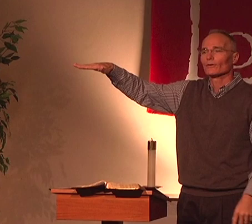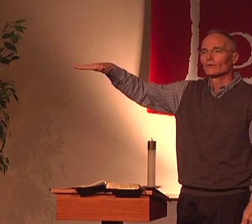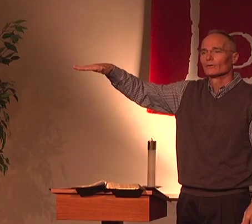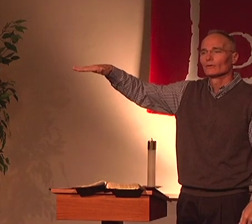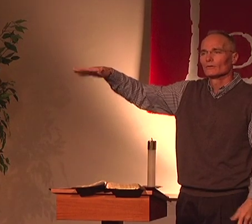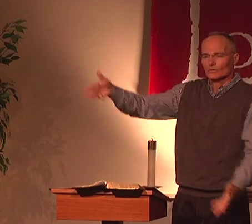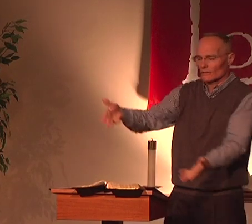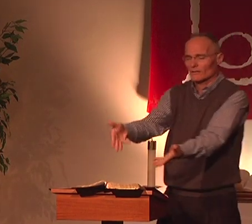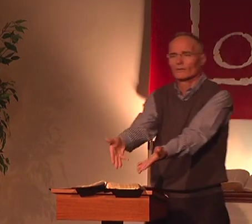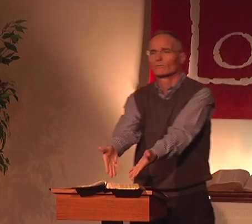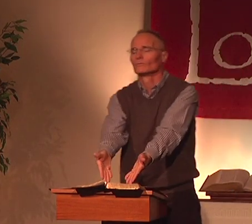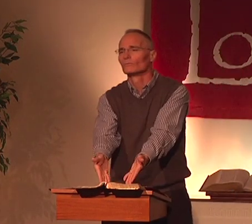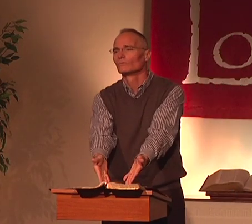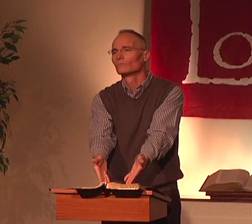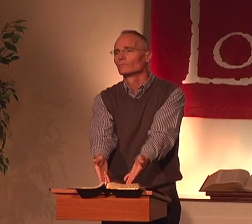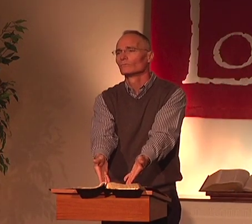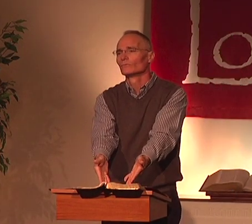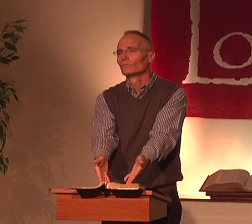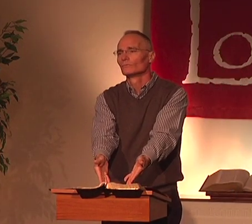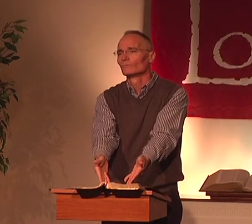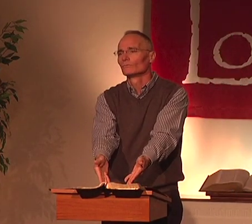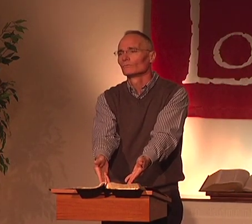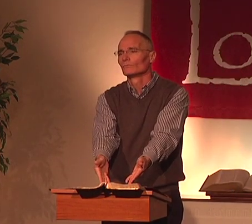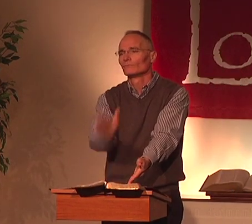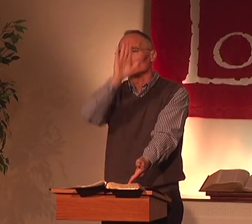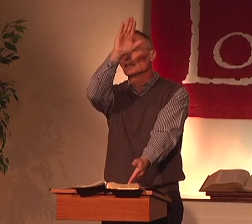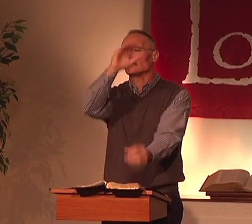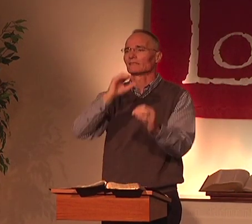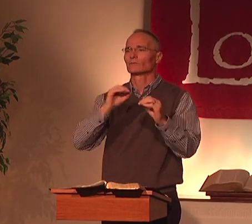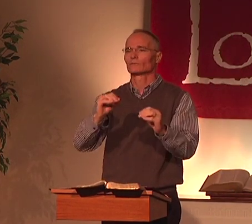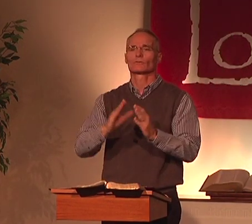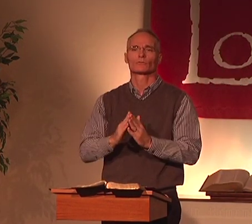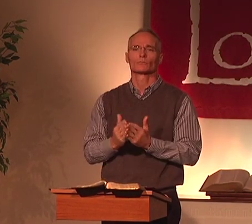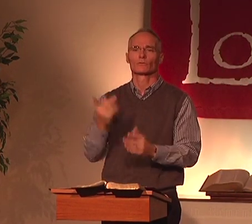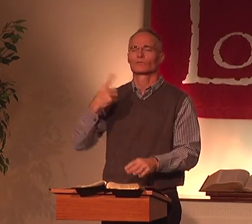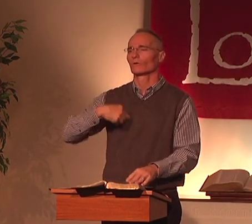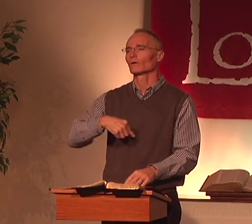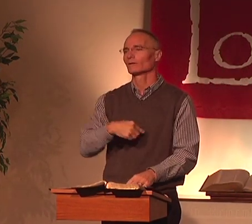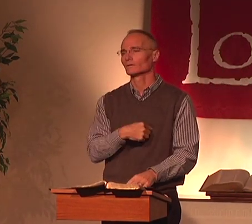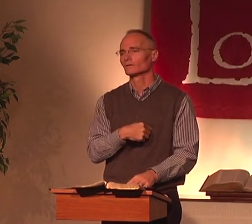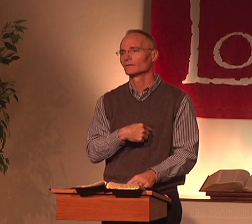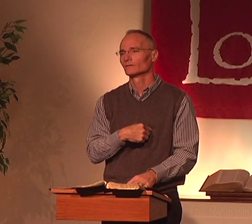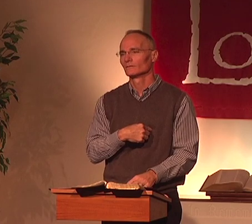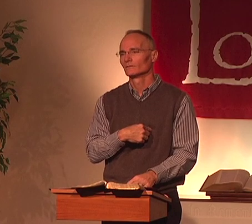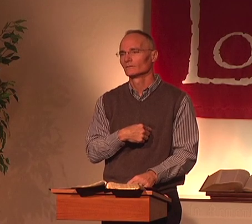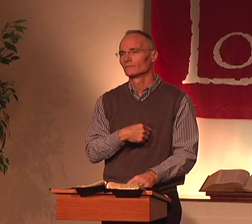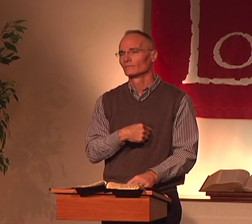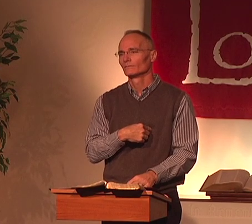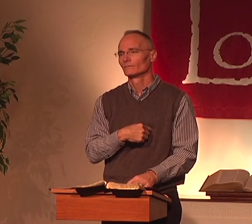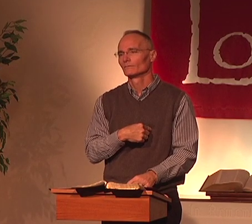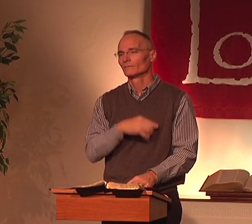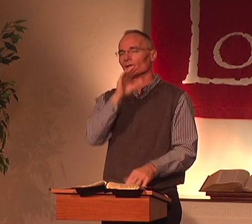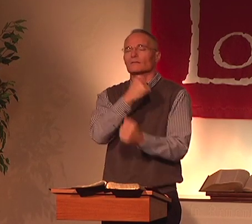From the world It's right here And it's his teaching It's in this book For us